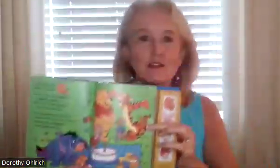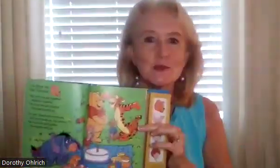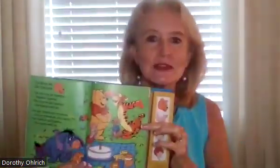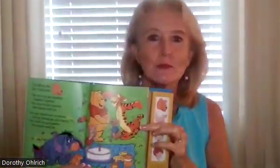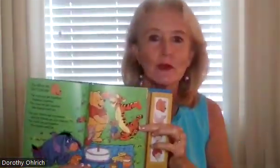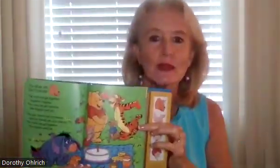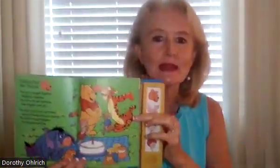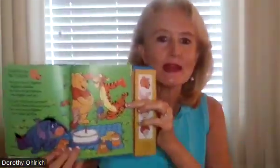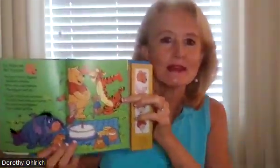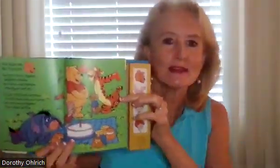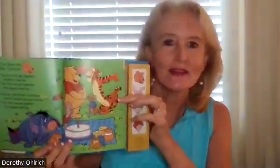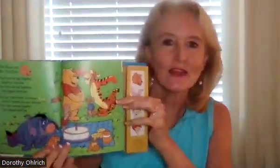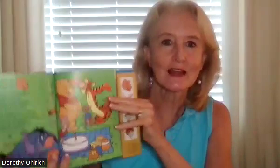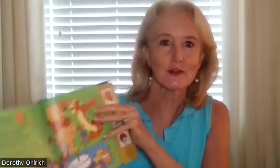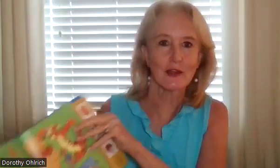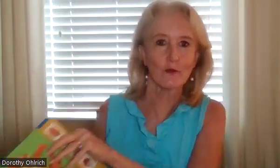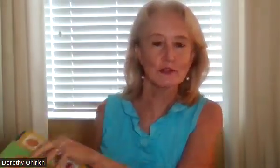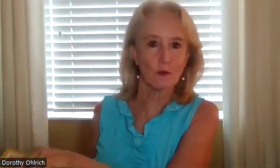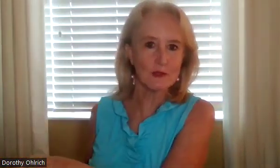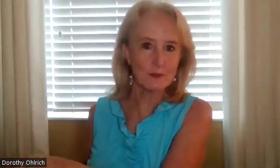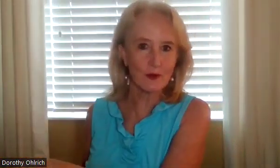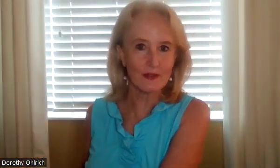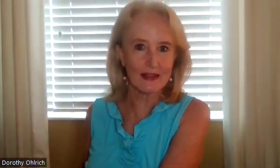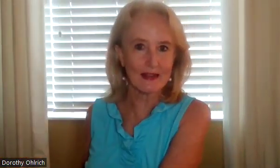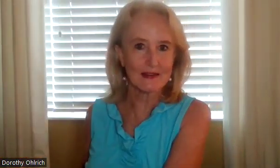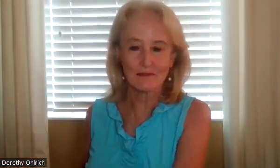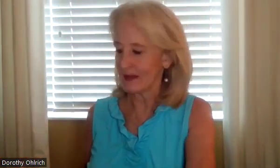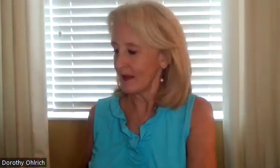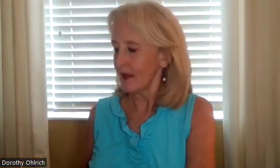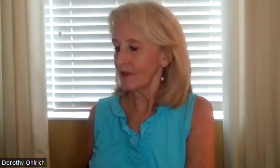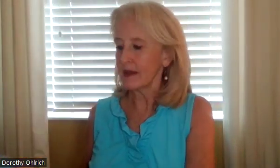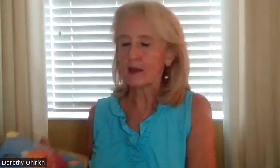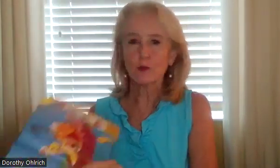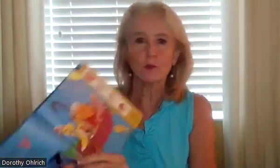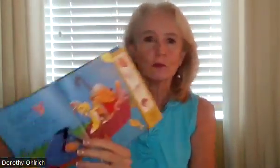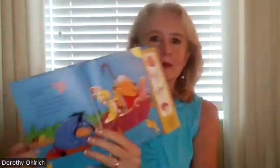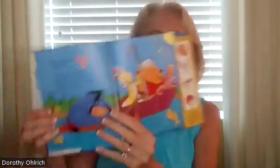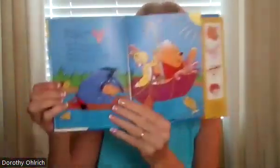Do you see the birthday cake? They got together for someone's birthday. The next one will be